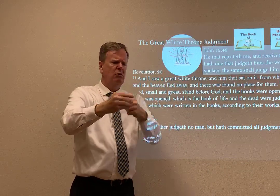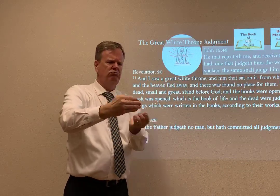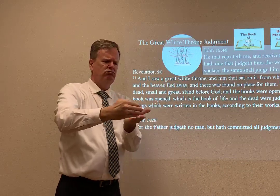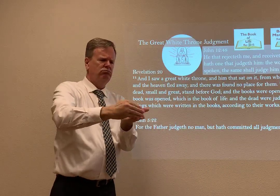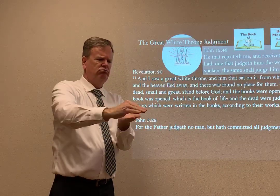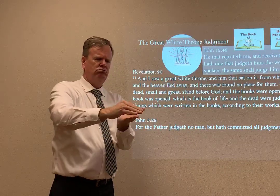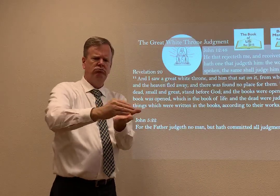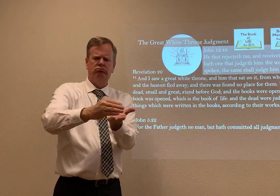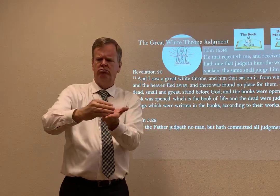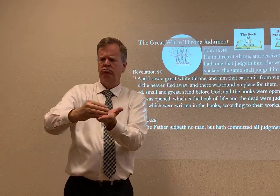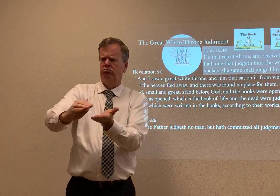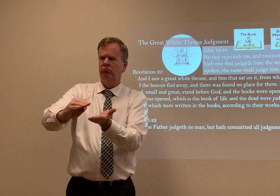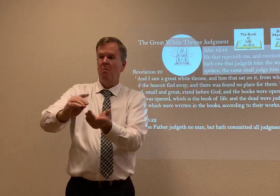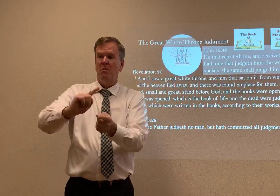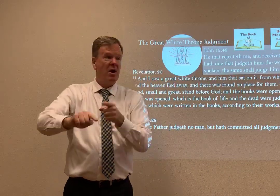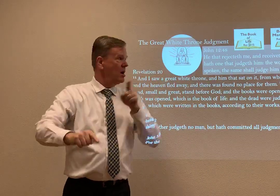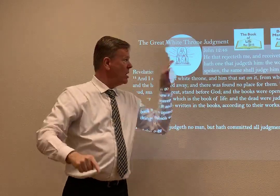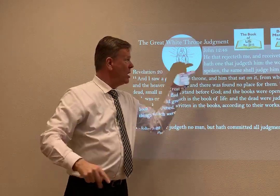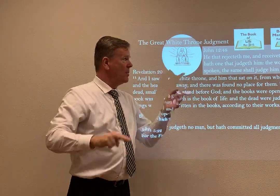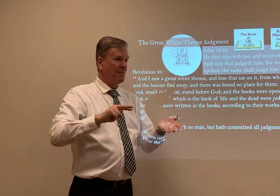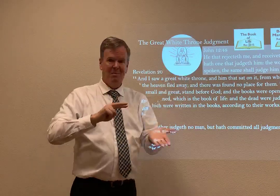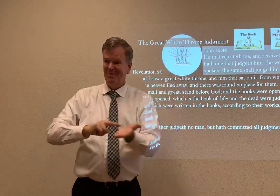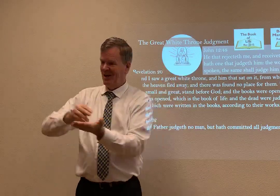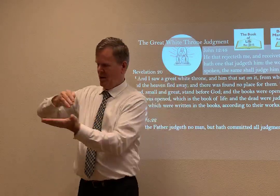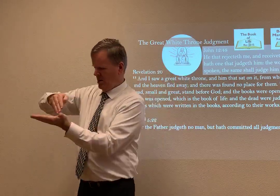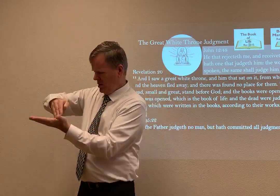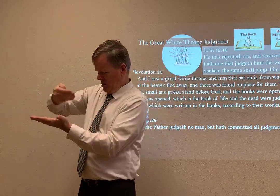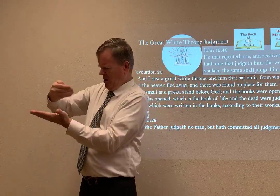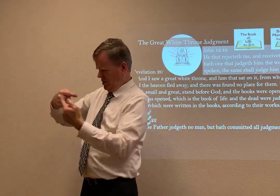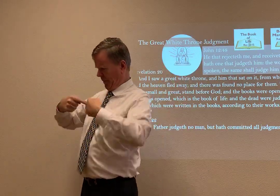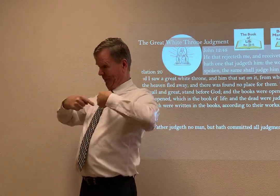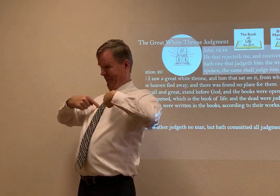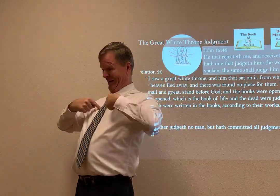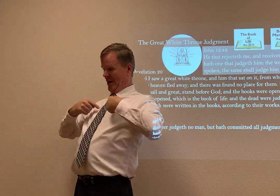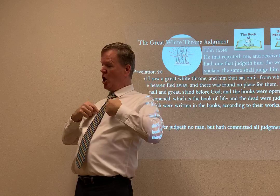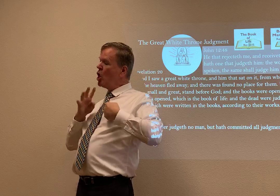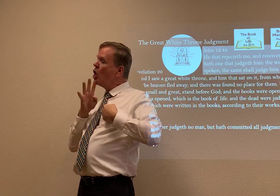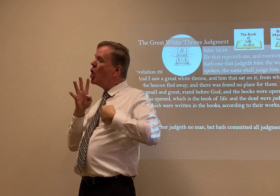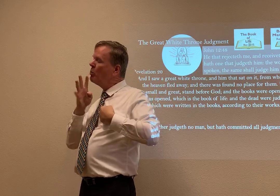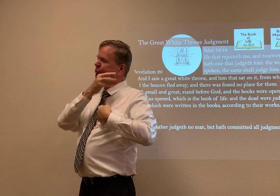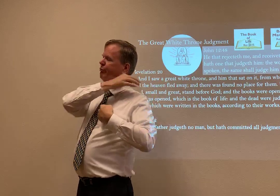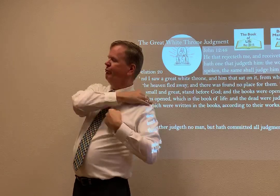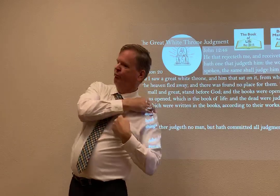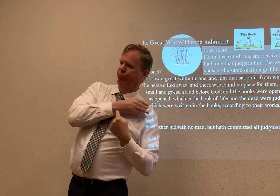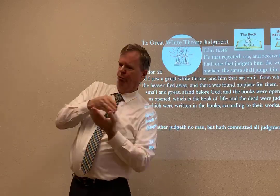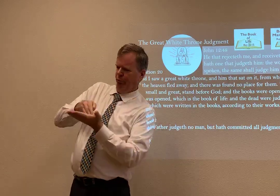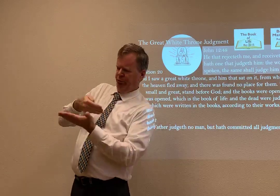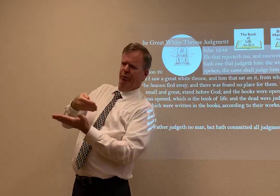like this is a sign for reject, right? We understand that. But rejecteth me is more directional, so you sign it this way.